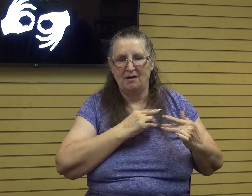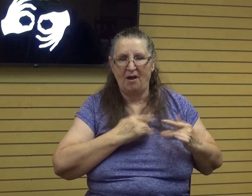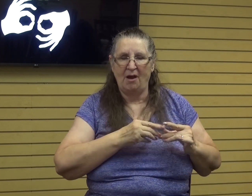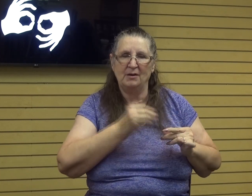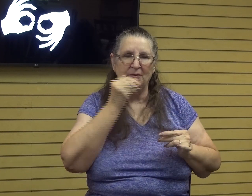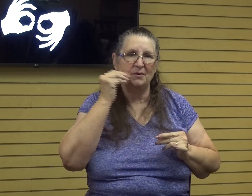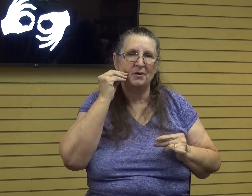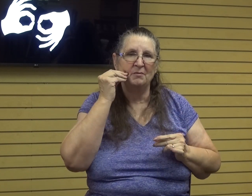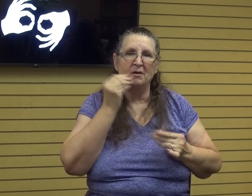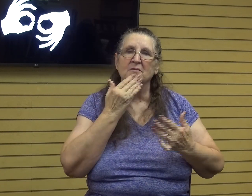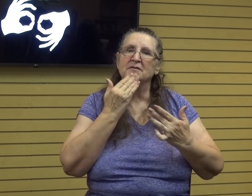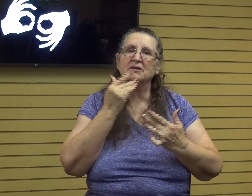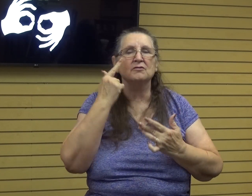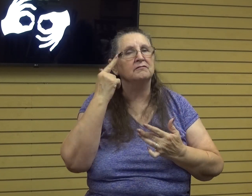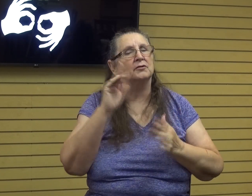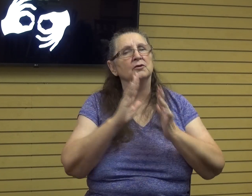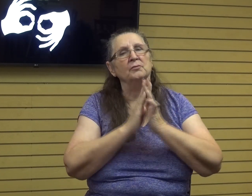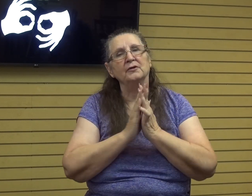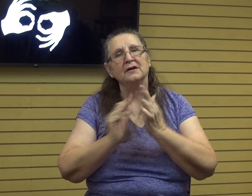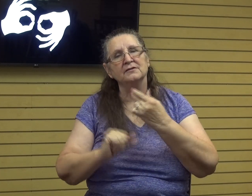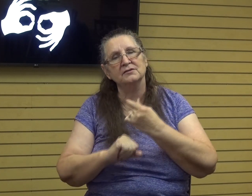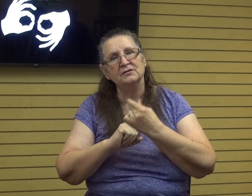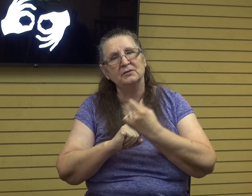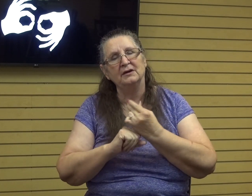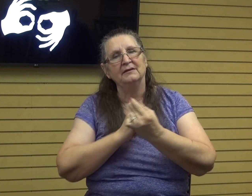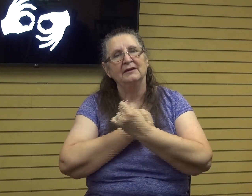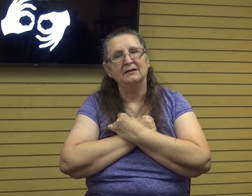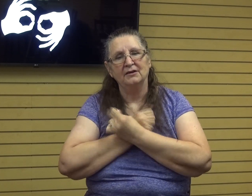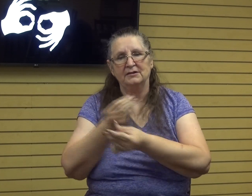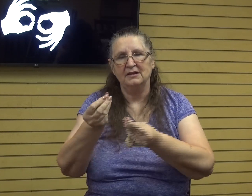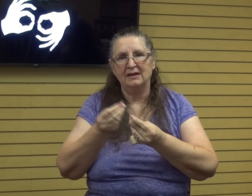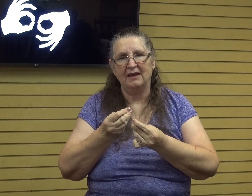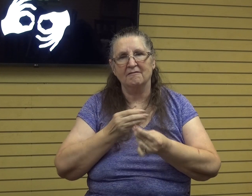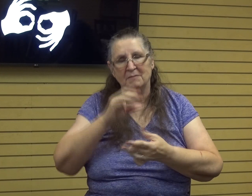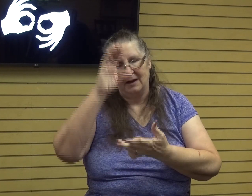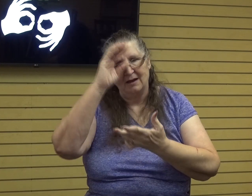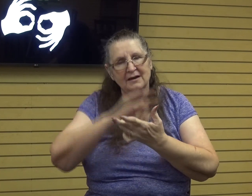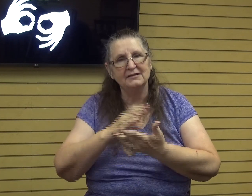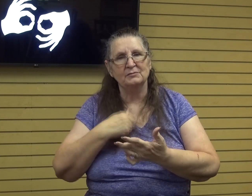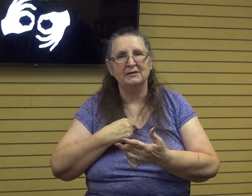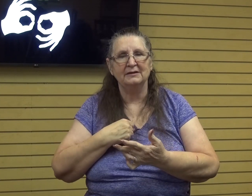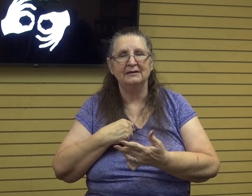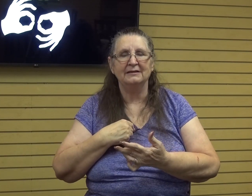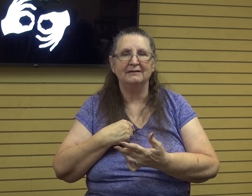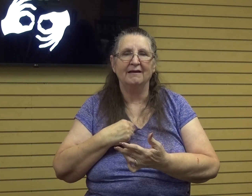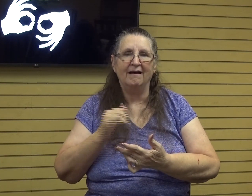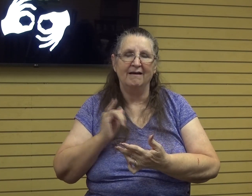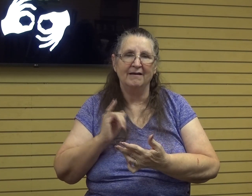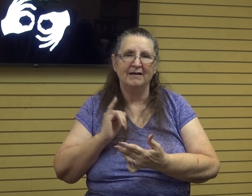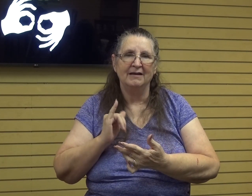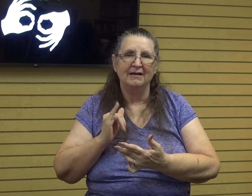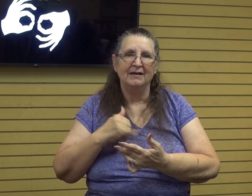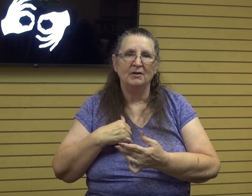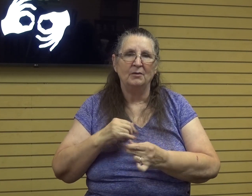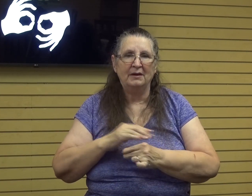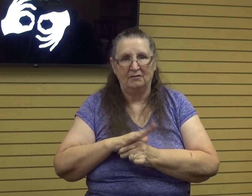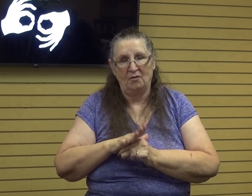for the prayers and the support and the love that you gave Danny and I while we were out. It was such a blessing, and I'm super excited for our